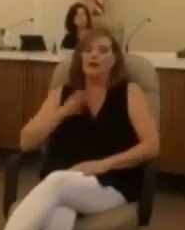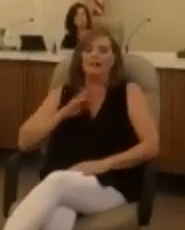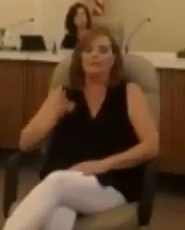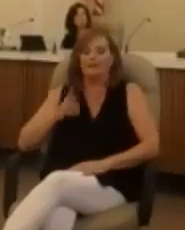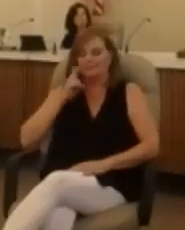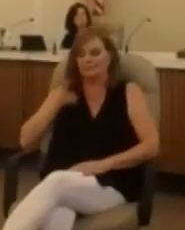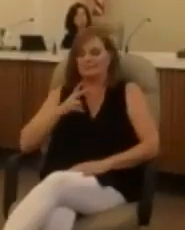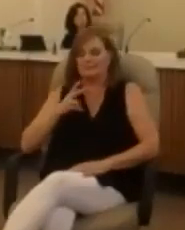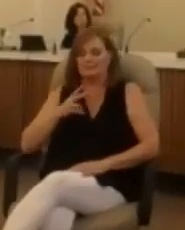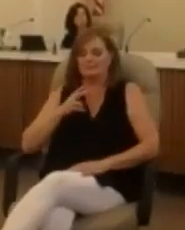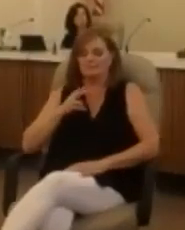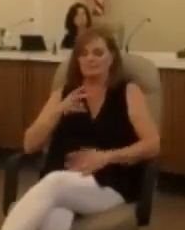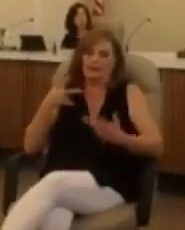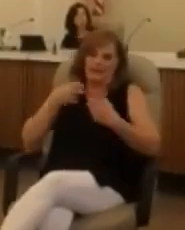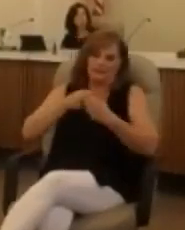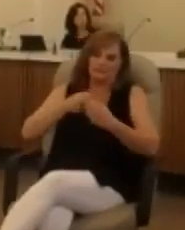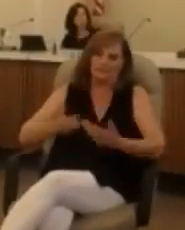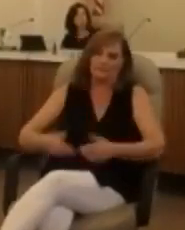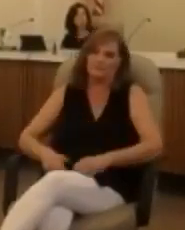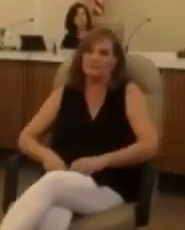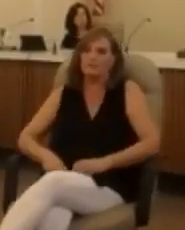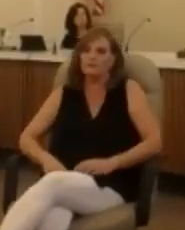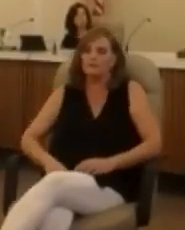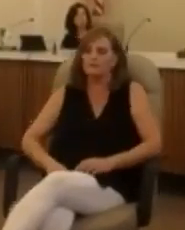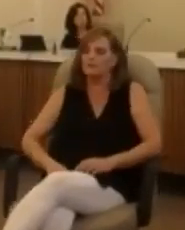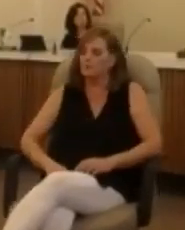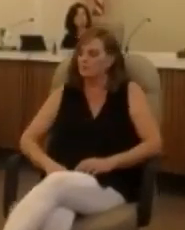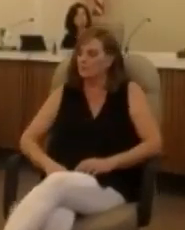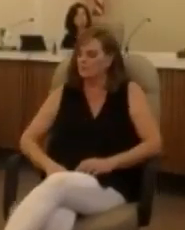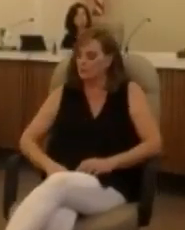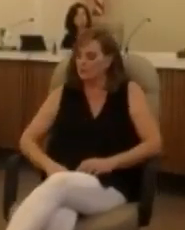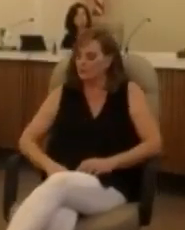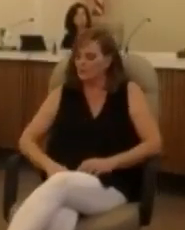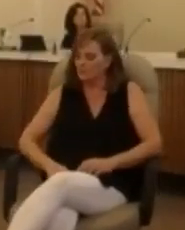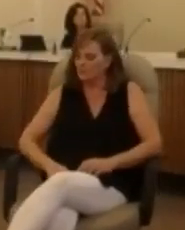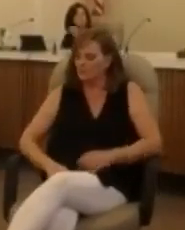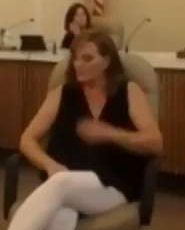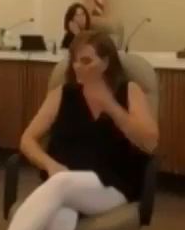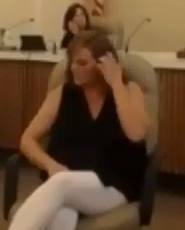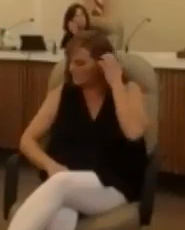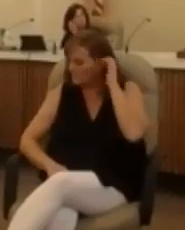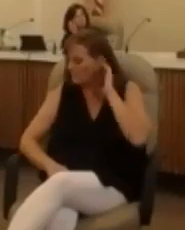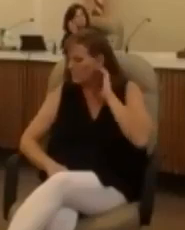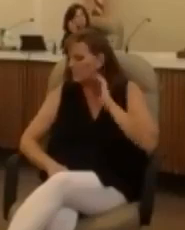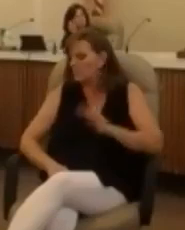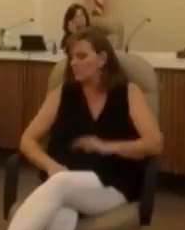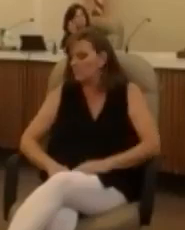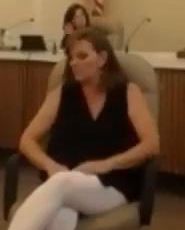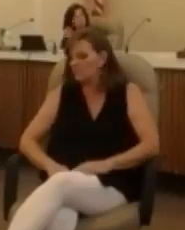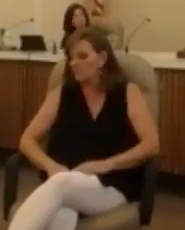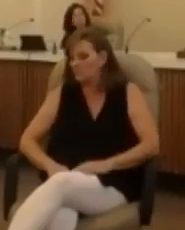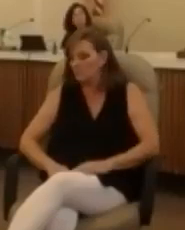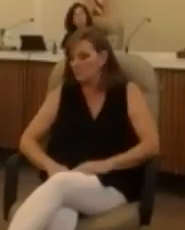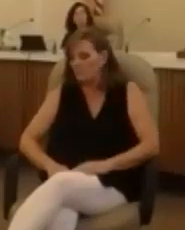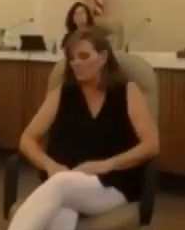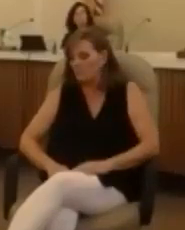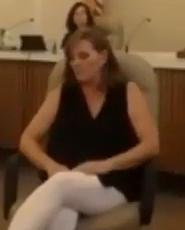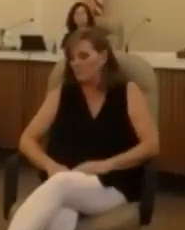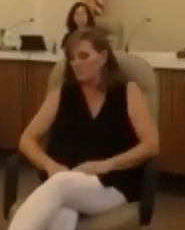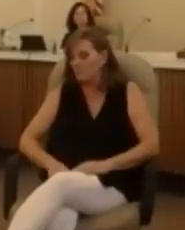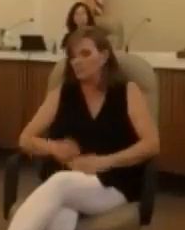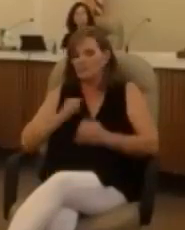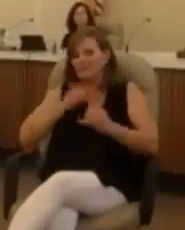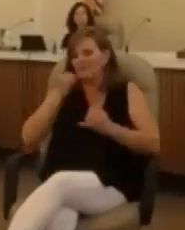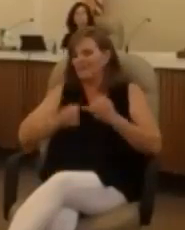accident. Okay, and if I can just interrupt here for a minute, I'm going to let you go here, but lastly, I just